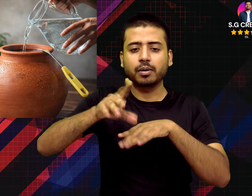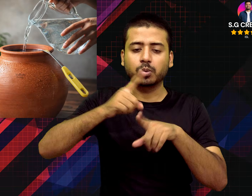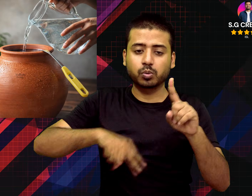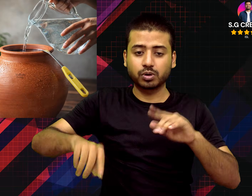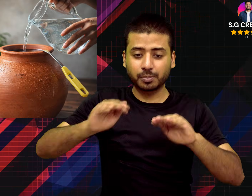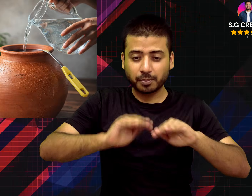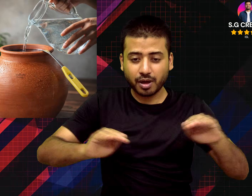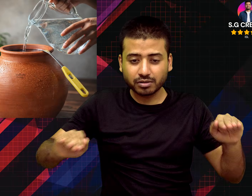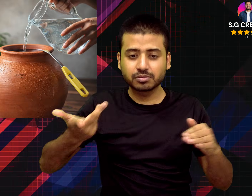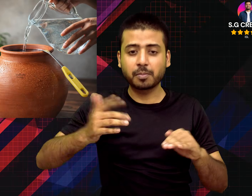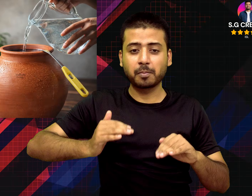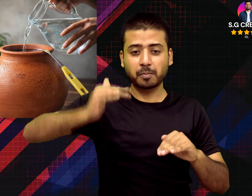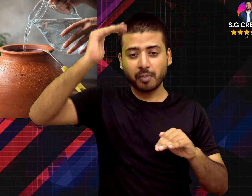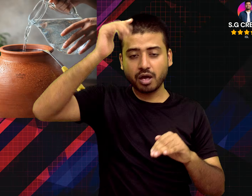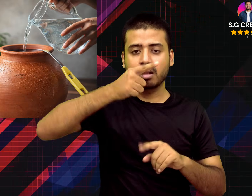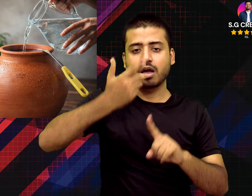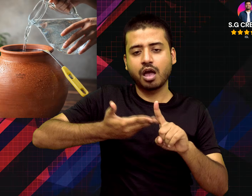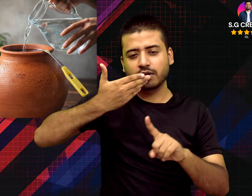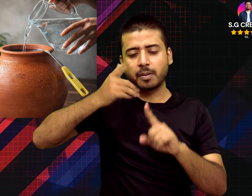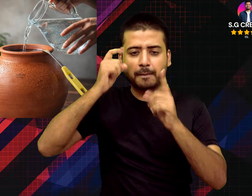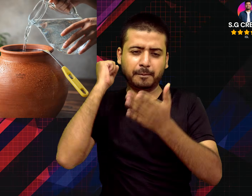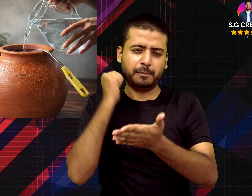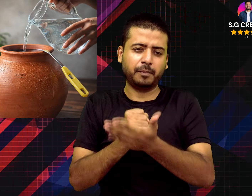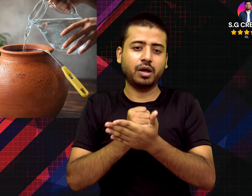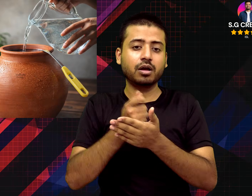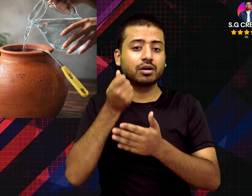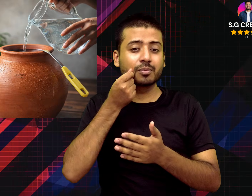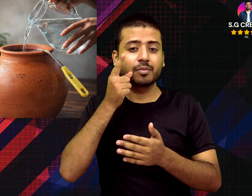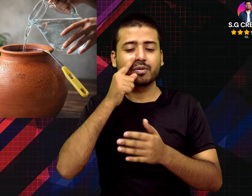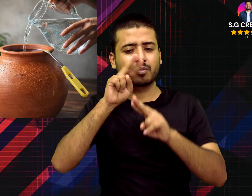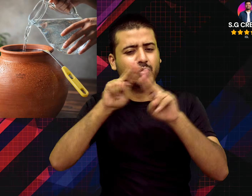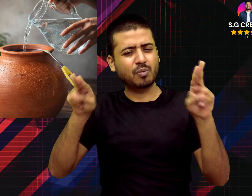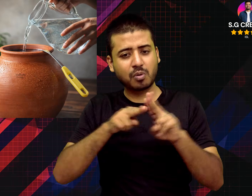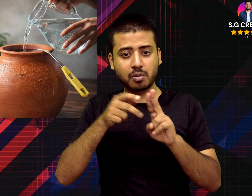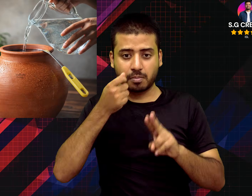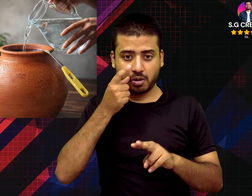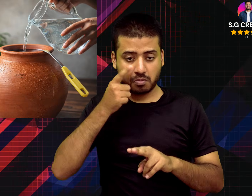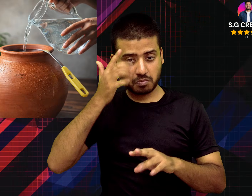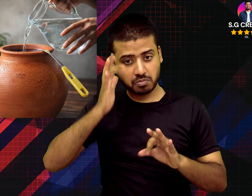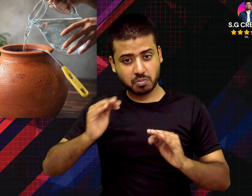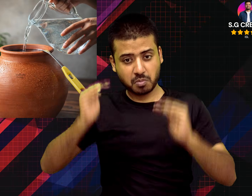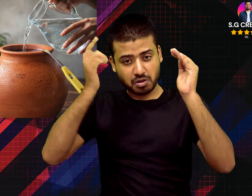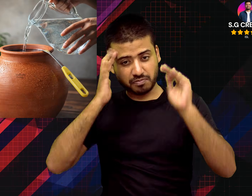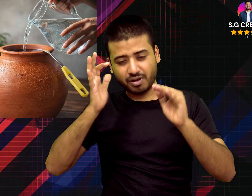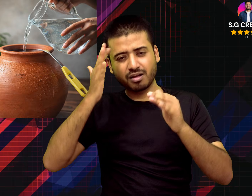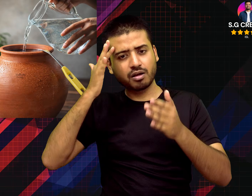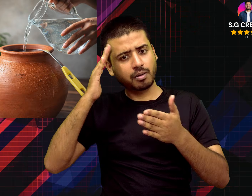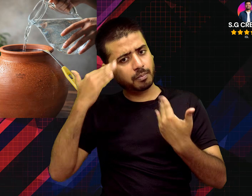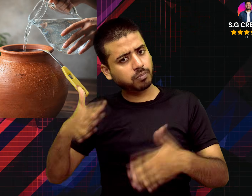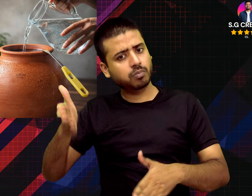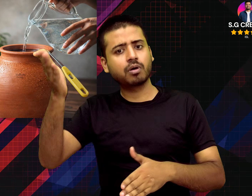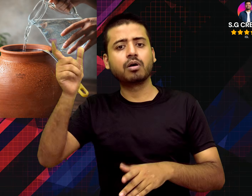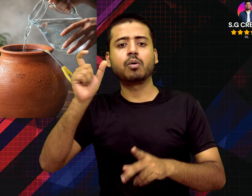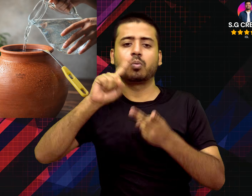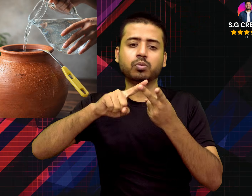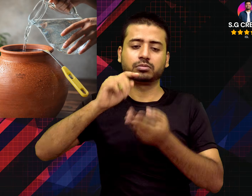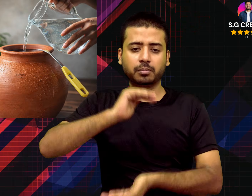scientific perspective. When an earthen pot is handled with unwashed hands, or when someone drinks directly from the rim, or uses